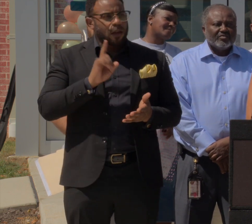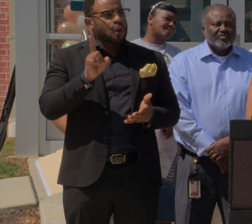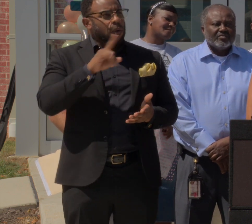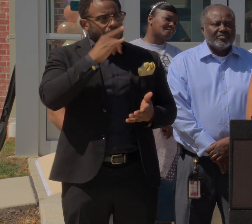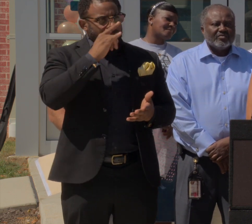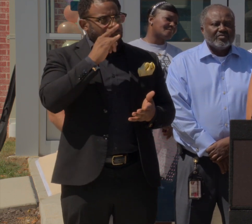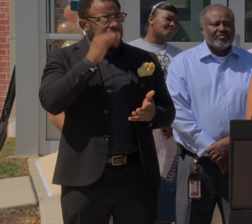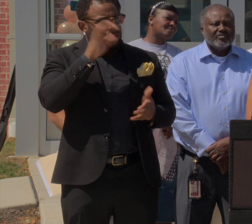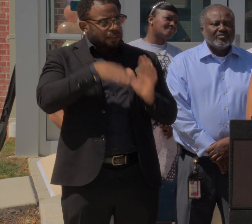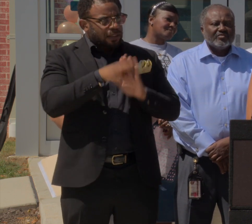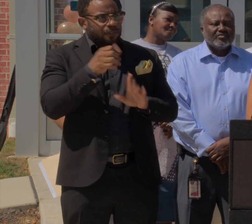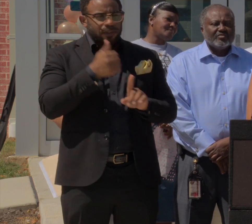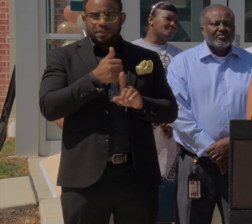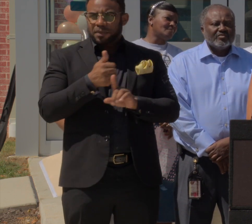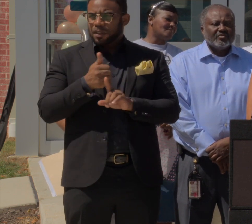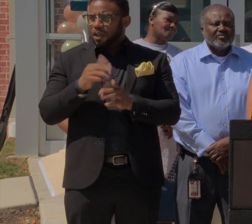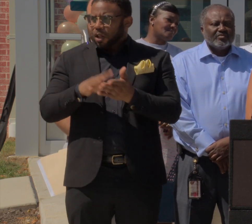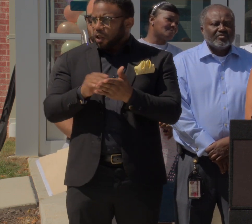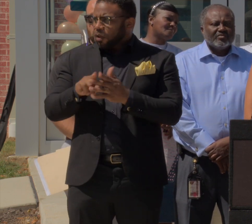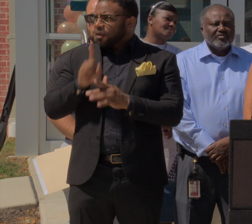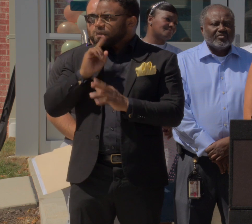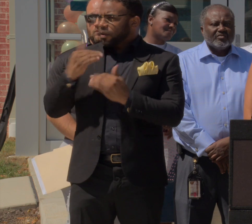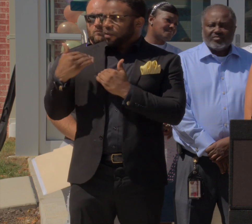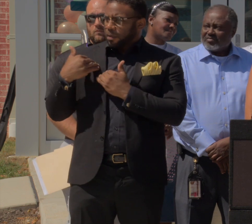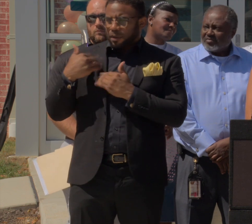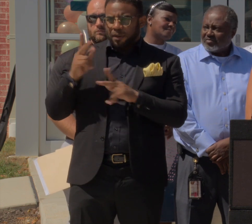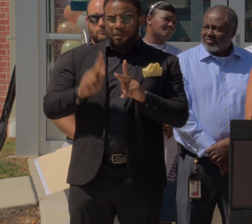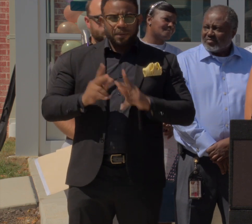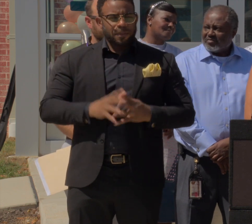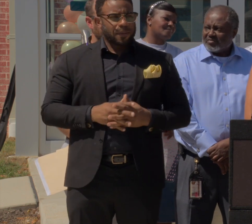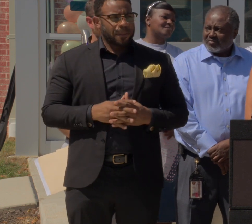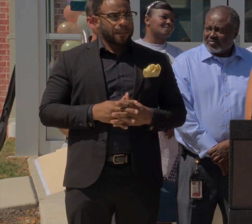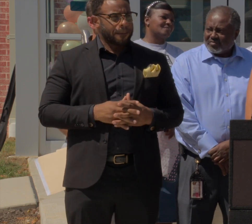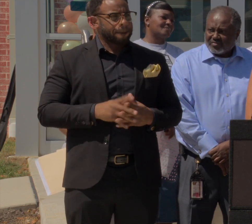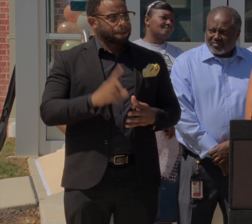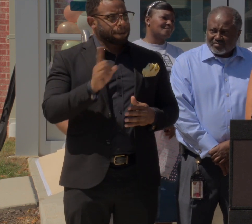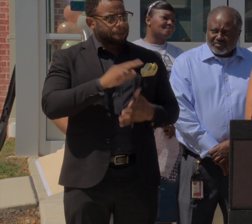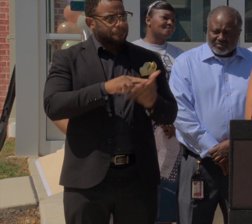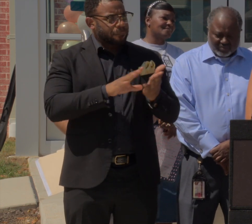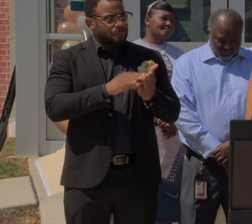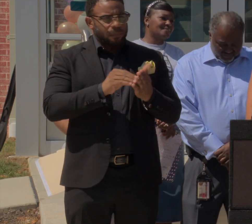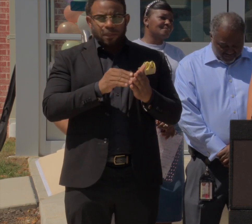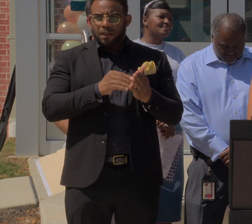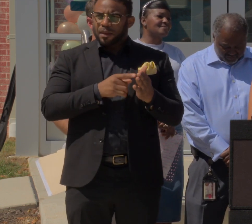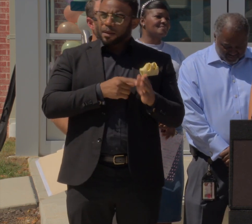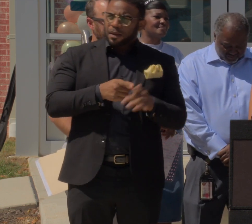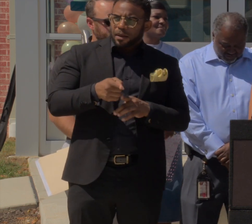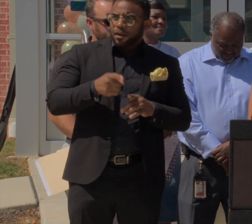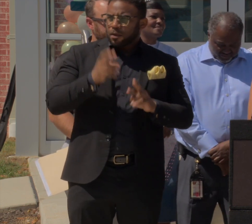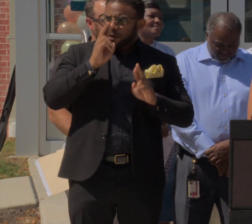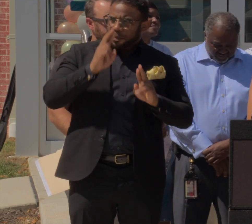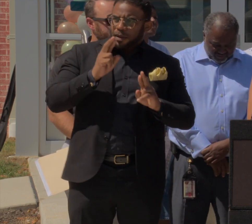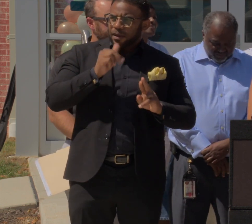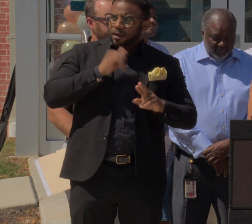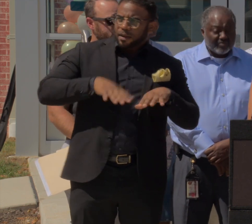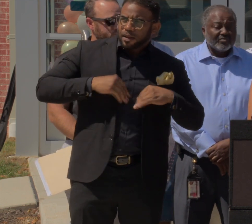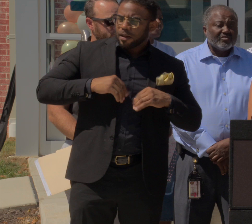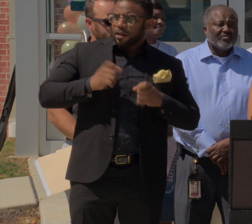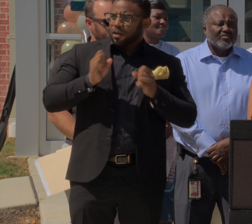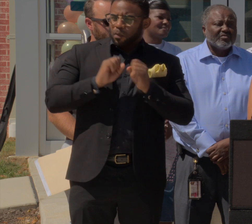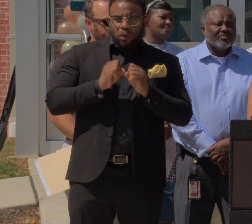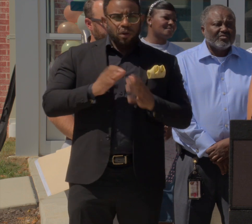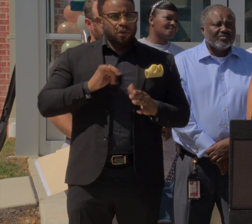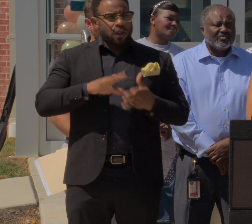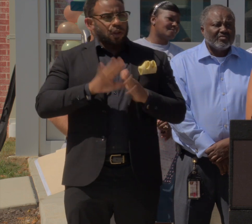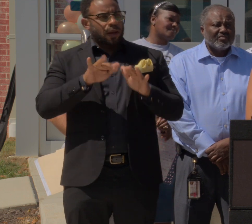where the kids discover themselves and learn to be responsible people. It's where they learn manners, respect, tolerance, and sportsmanship,